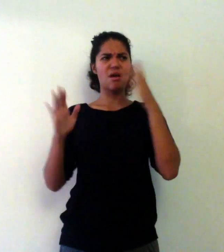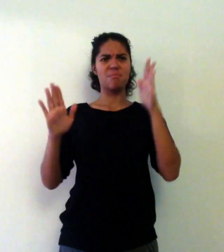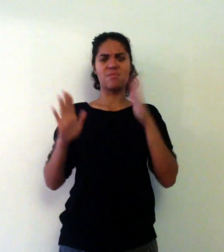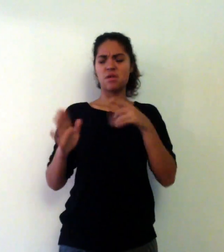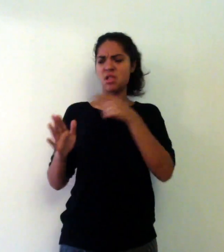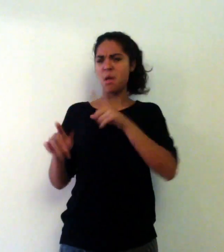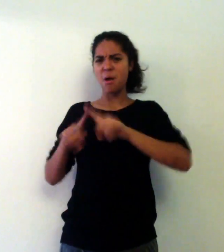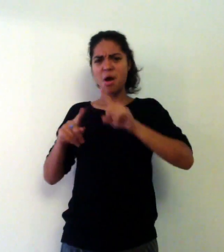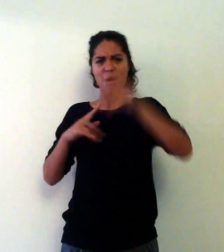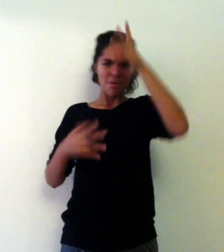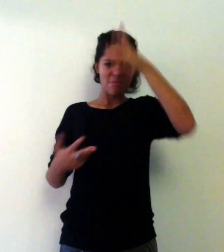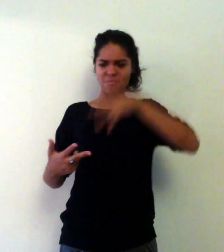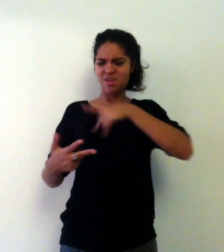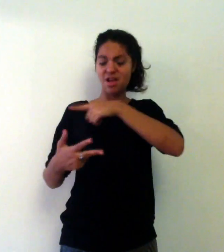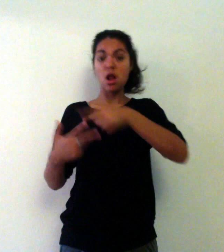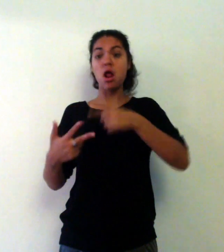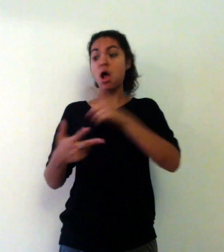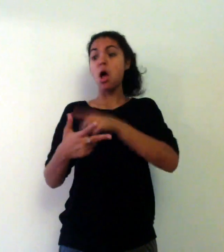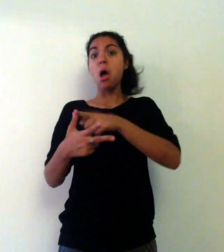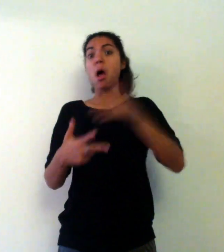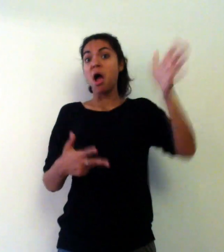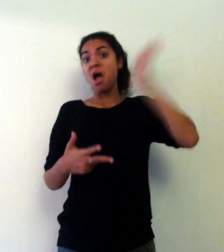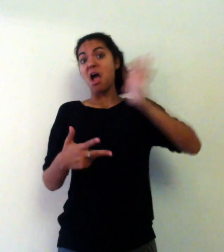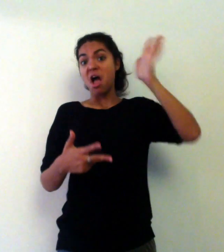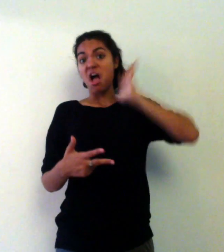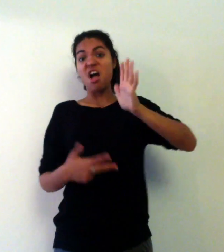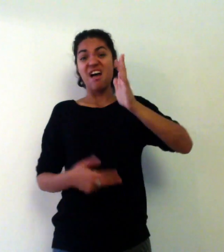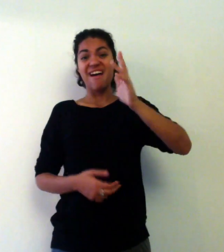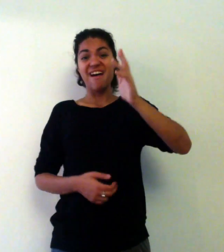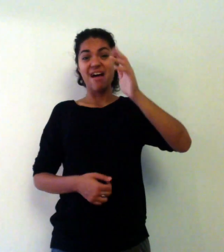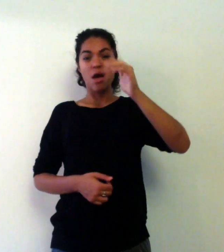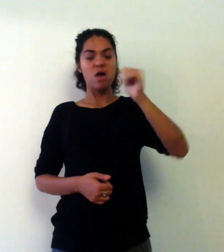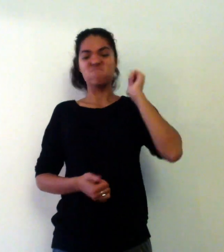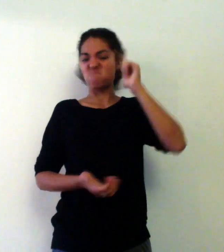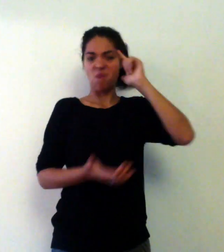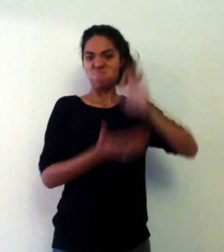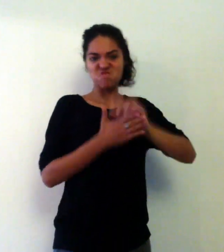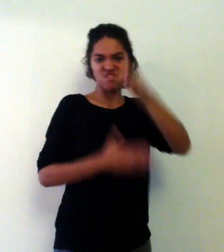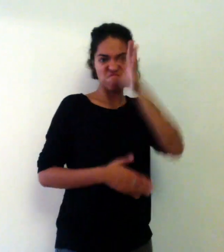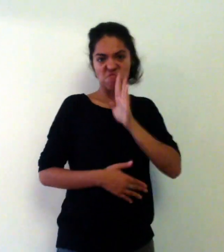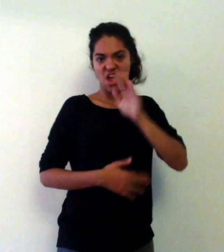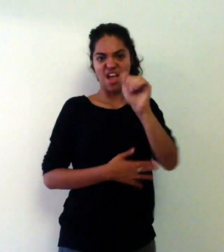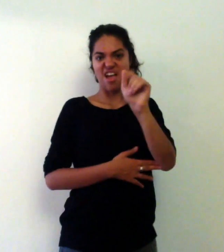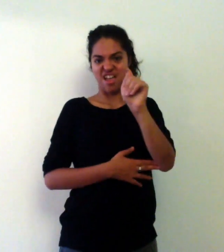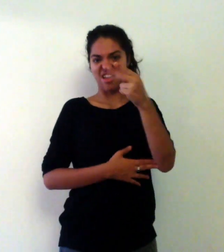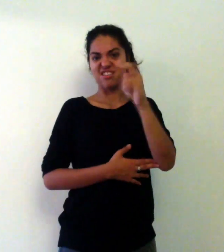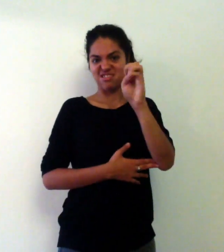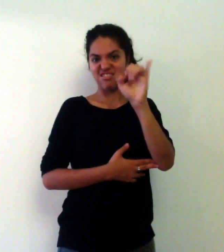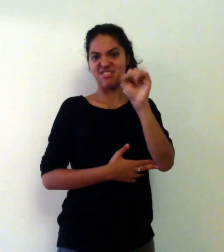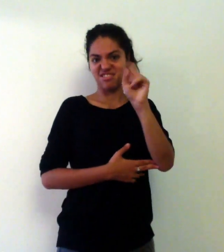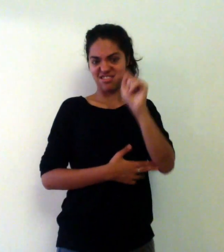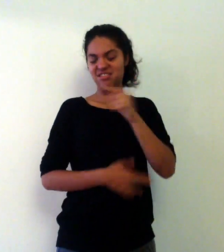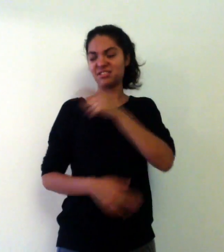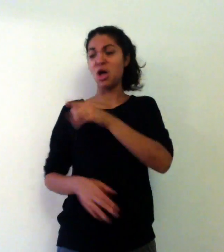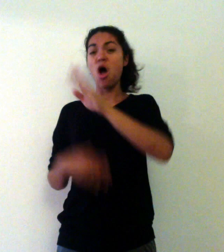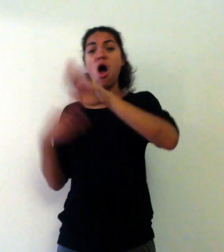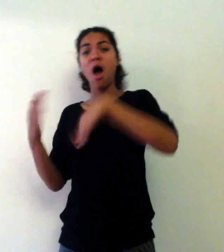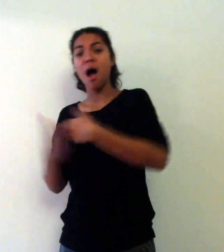who said he was an atheist when he went into Lebanon, Terry Anderson comes back a devout man. The French journalist comes back a devout